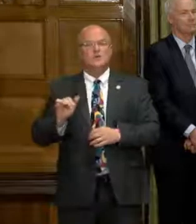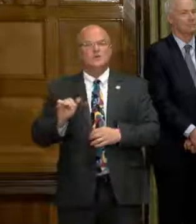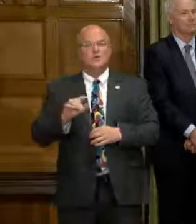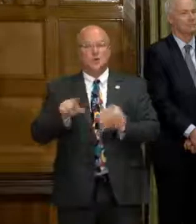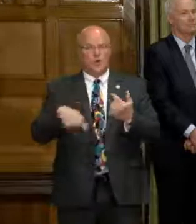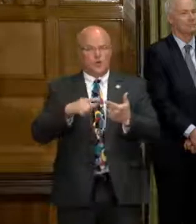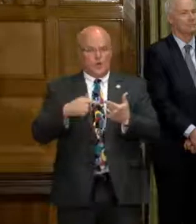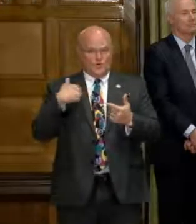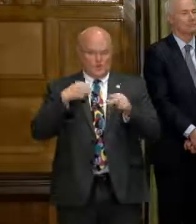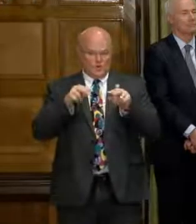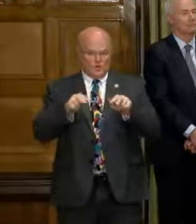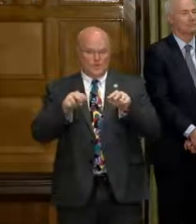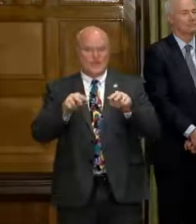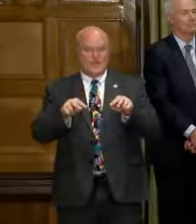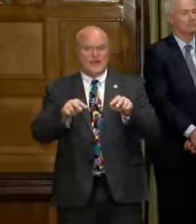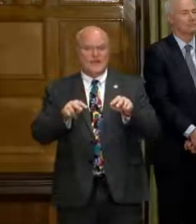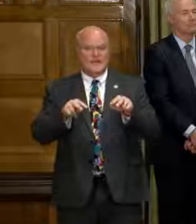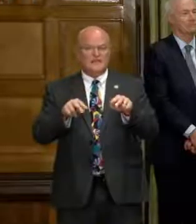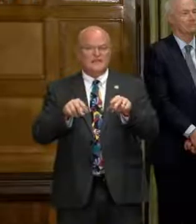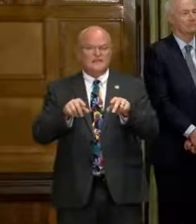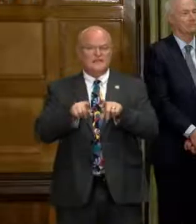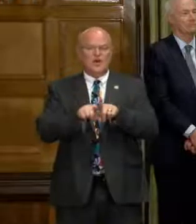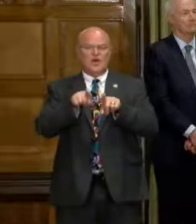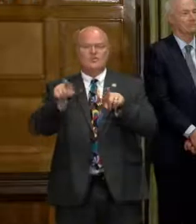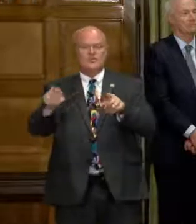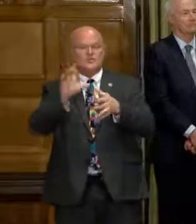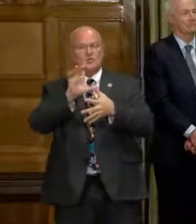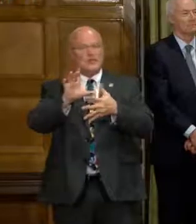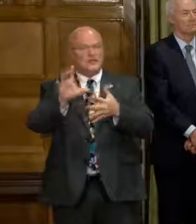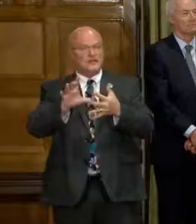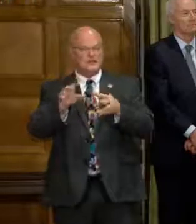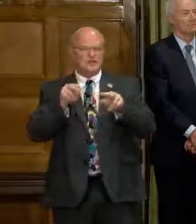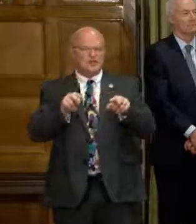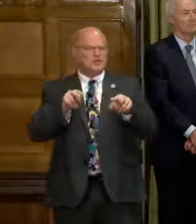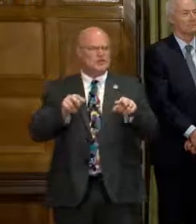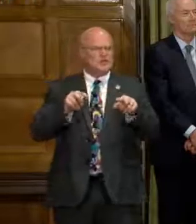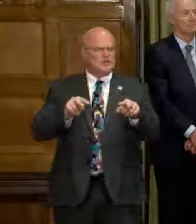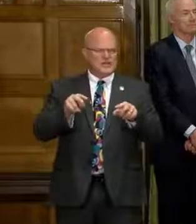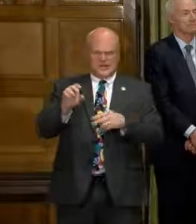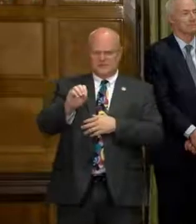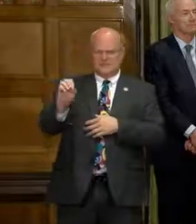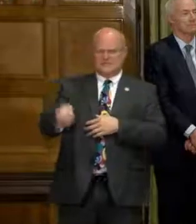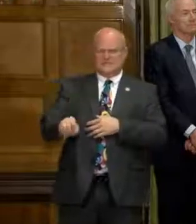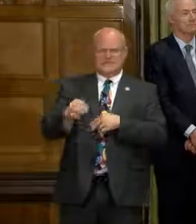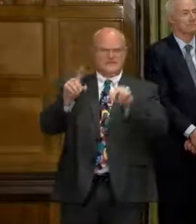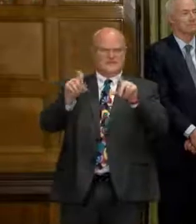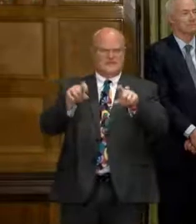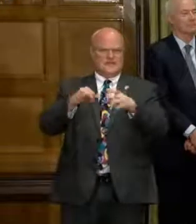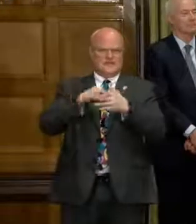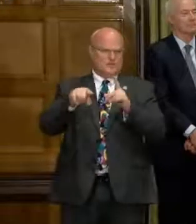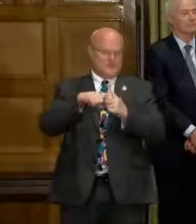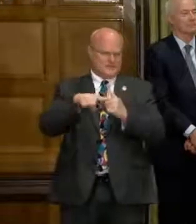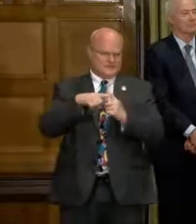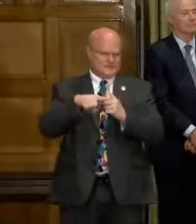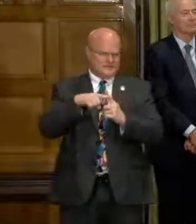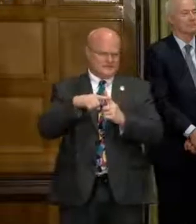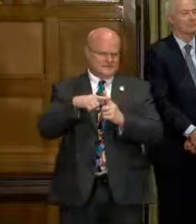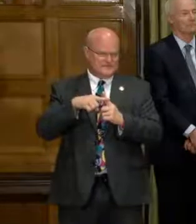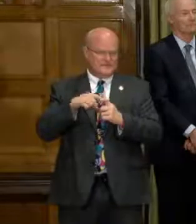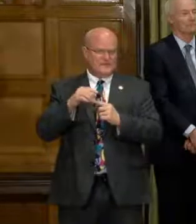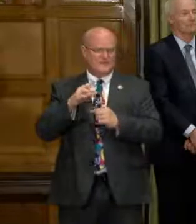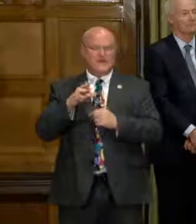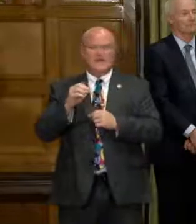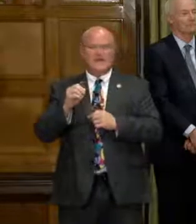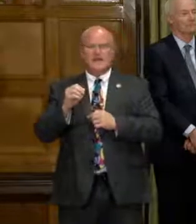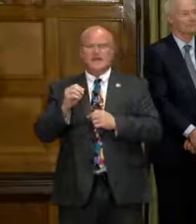also, when we're looking at the alternate criteria, is looking at percent of tests that are positive,